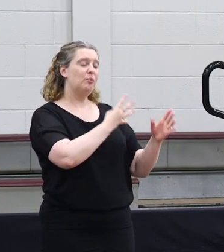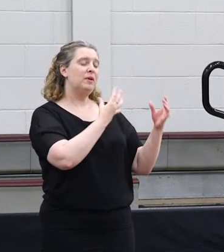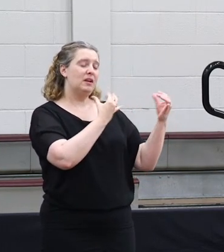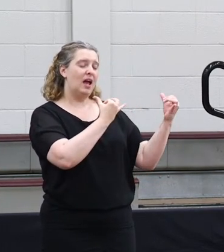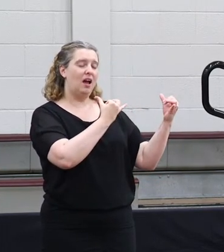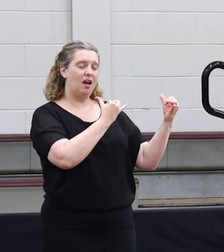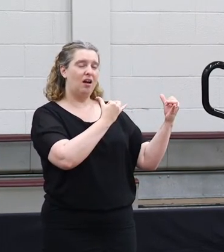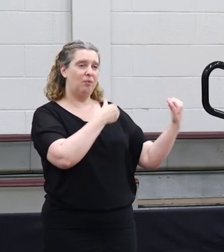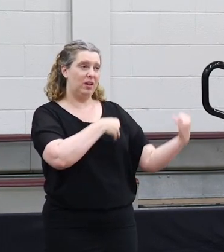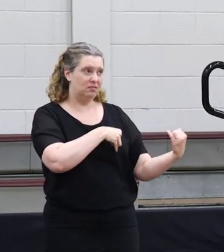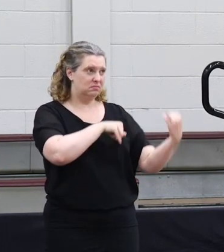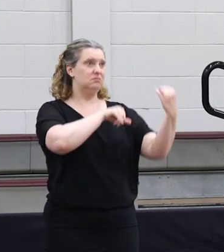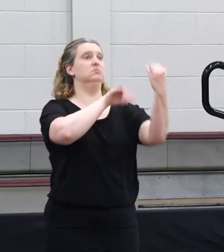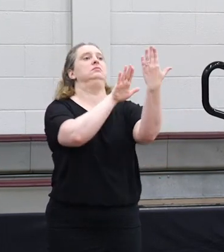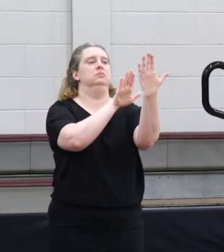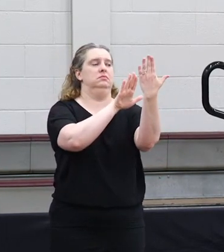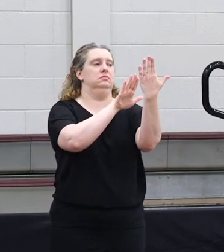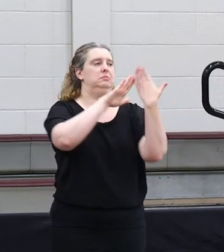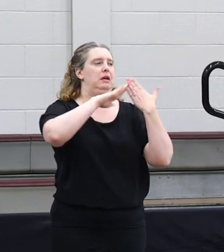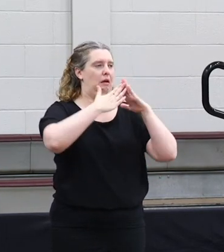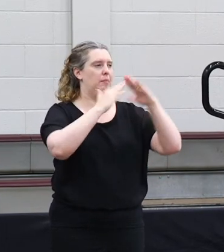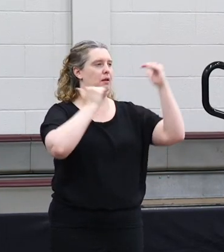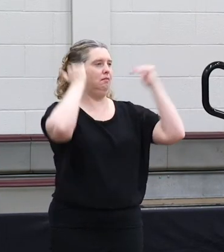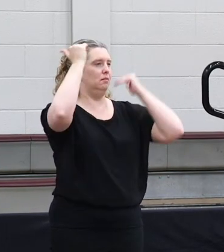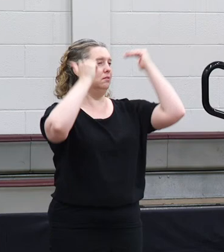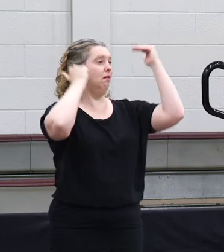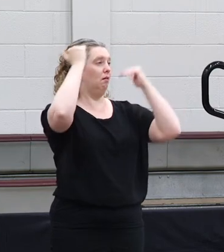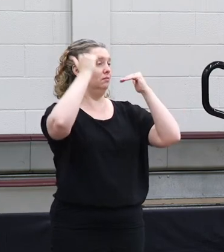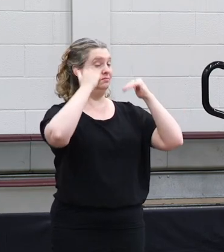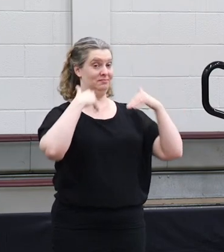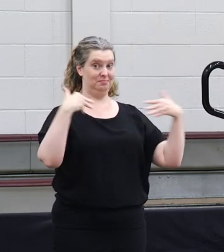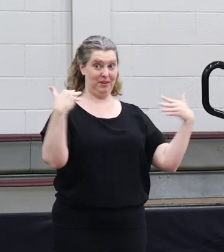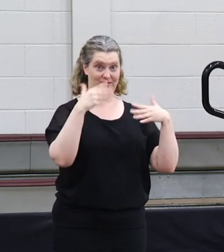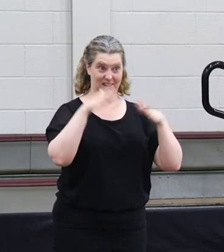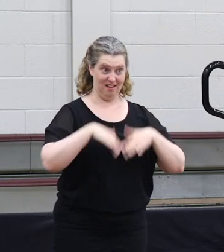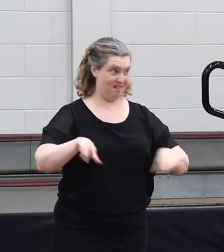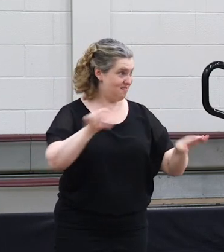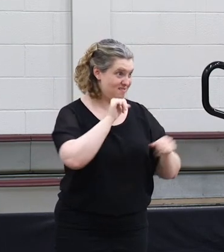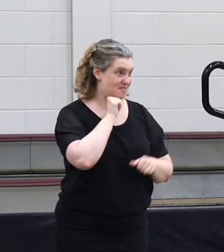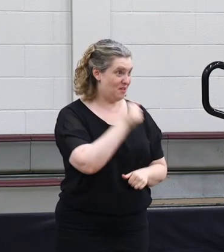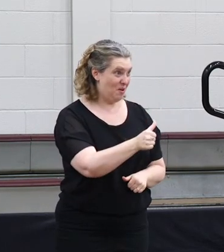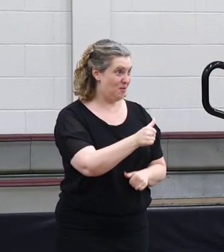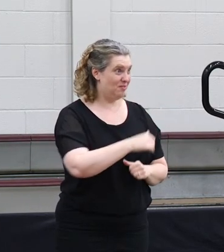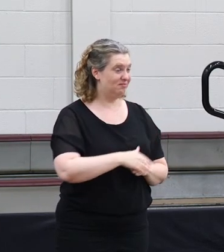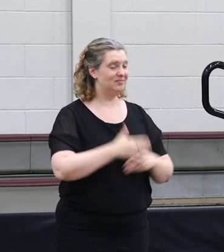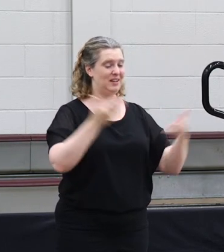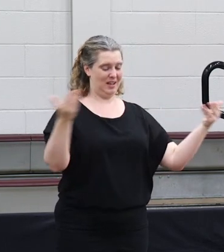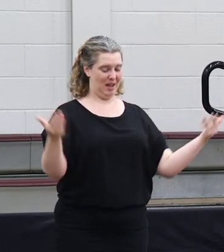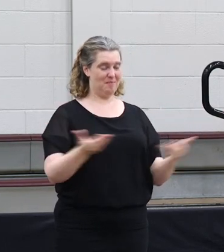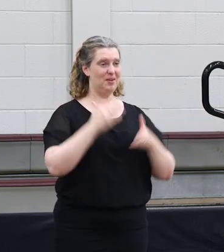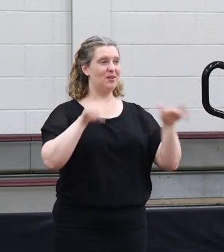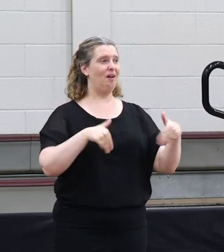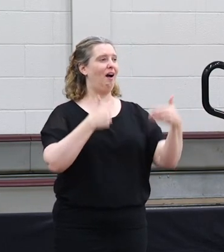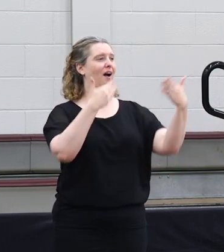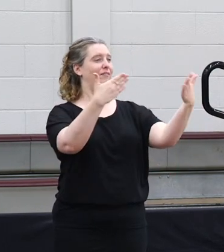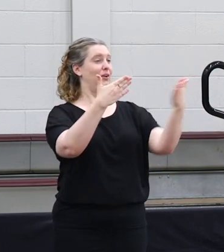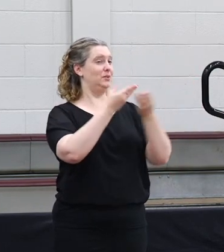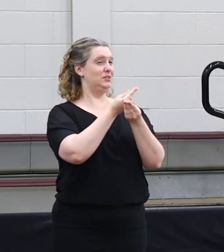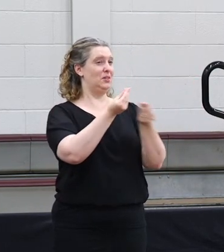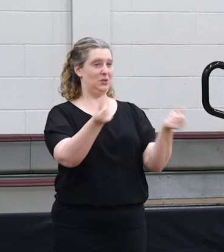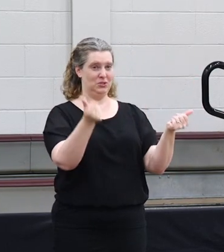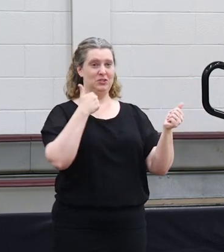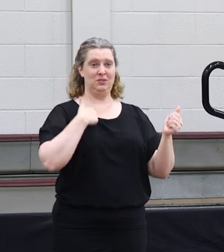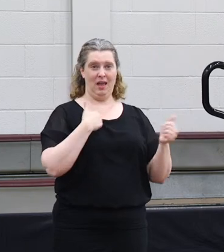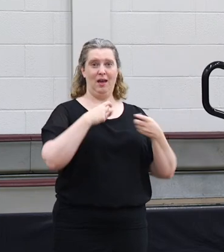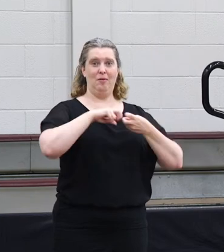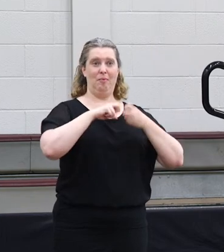all have to confront our oncoming adulthood. But fear not, fellow students. I stand here today to offer you a solution to the